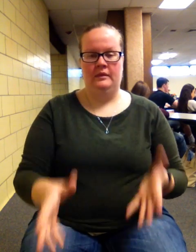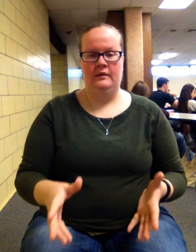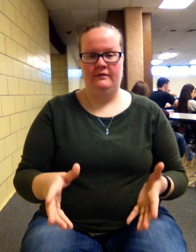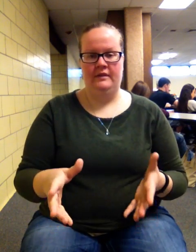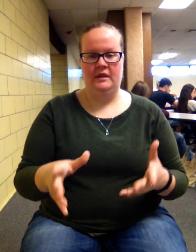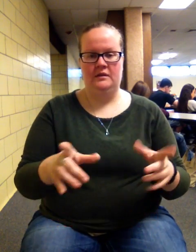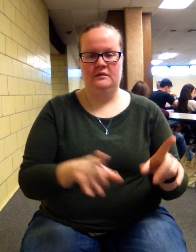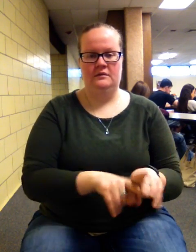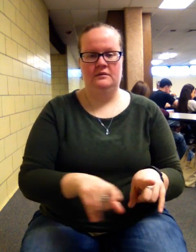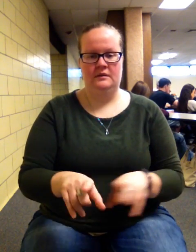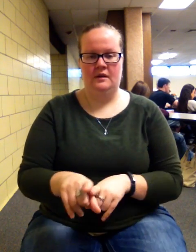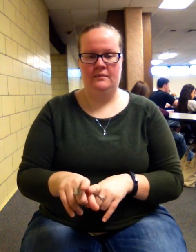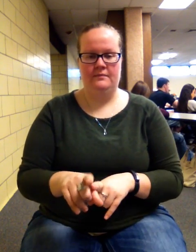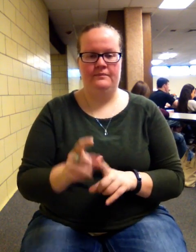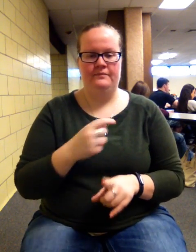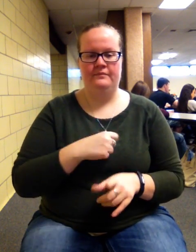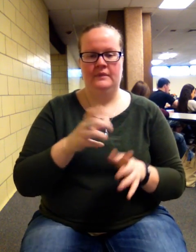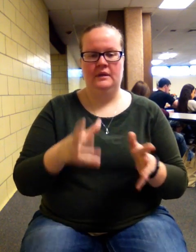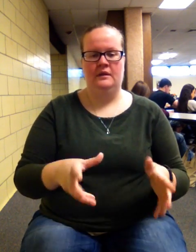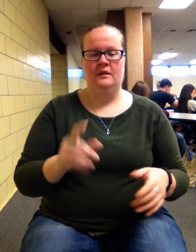same, and I'm going to leave my tax rate the same.